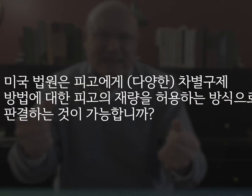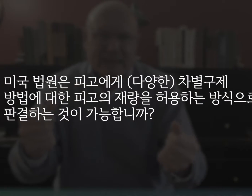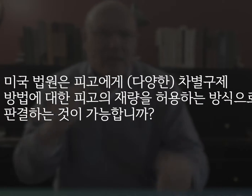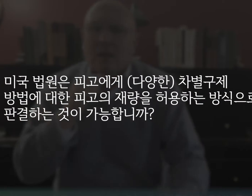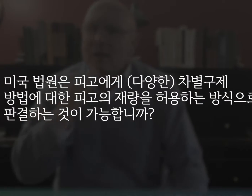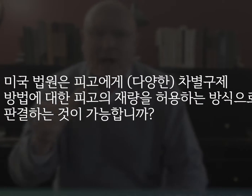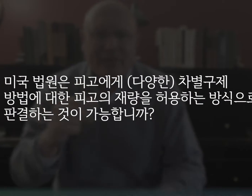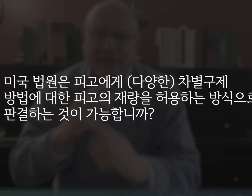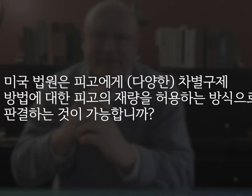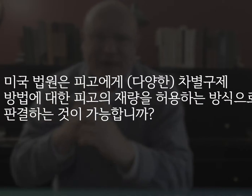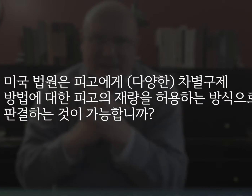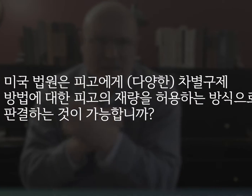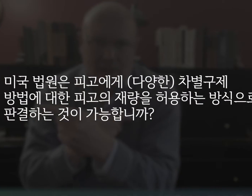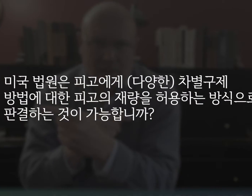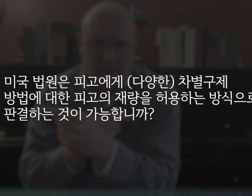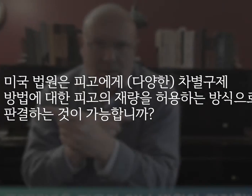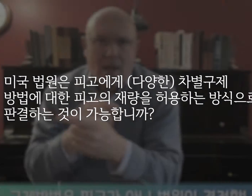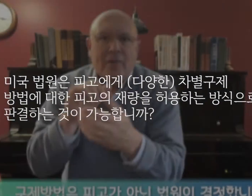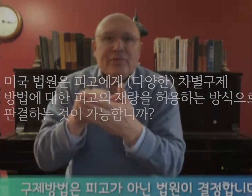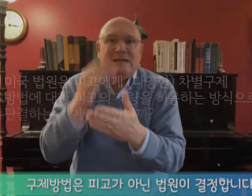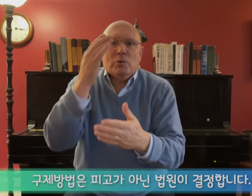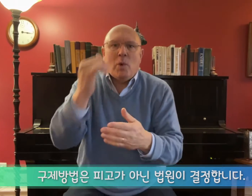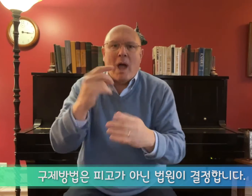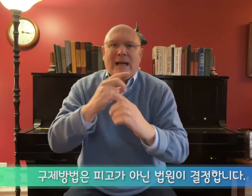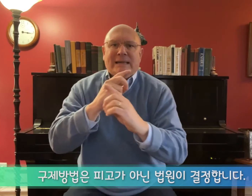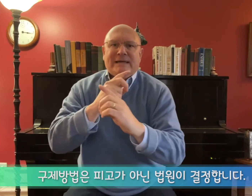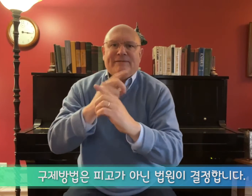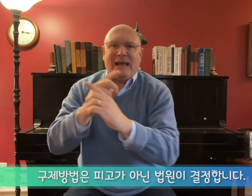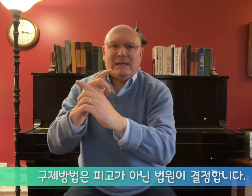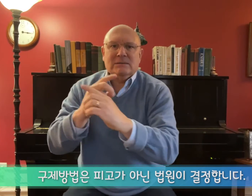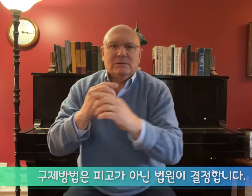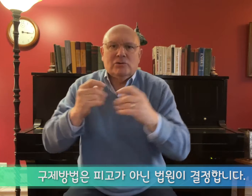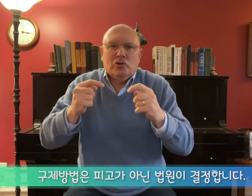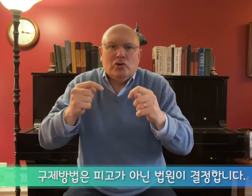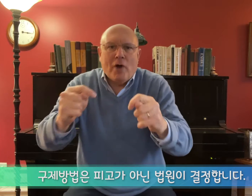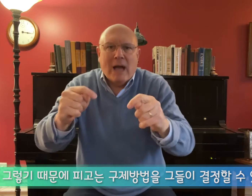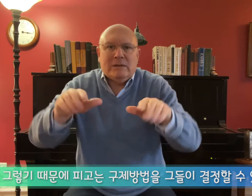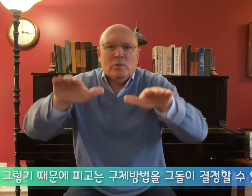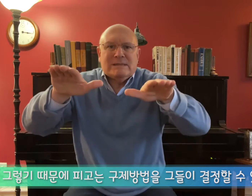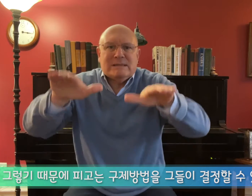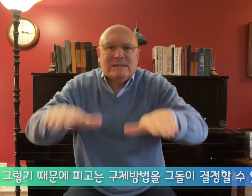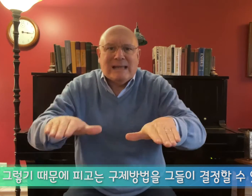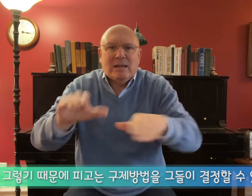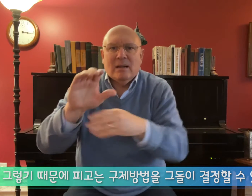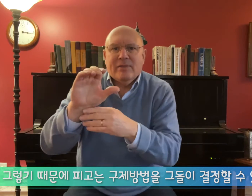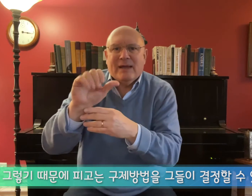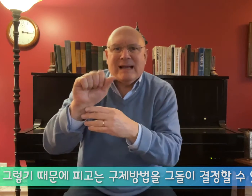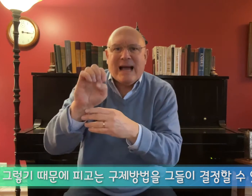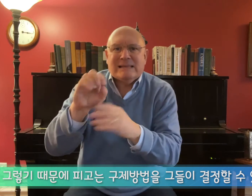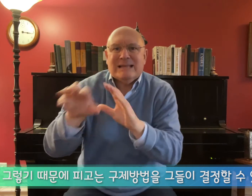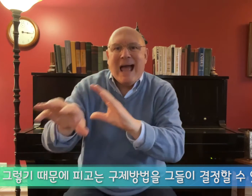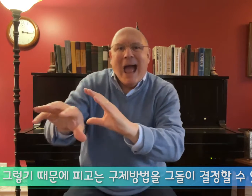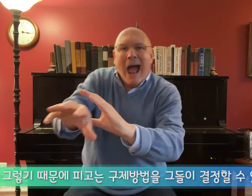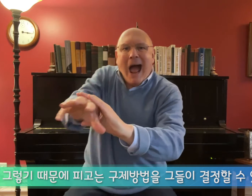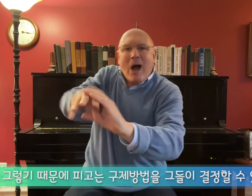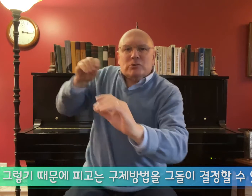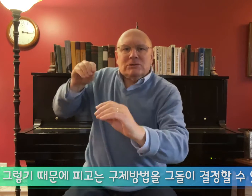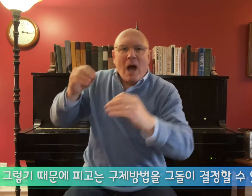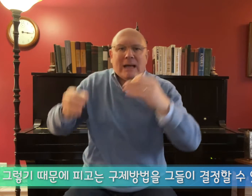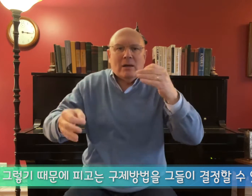Courts will determine the remedy, not the defendant. That is why defendants try to settle the case outside